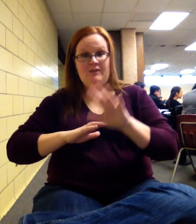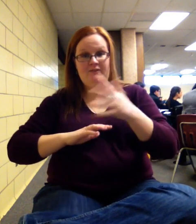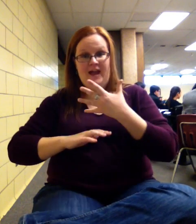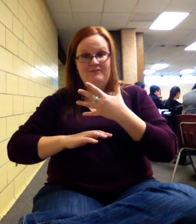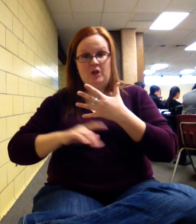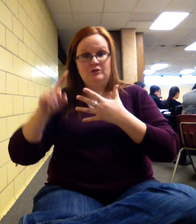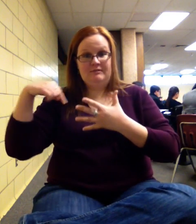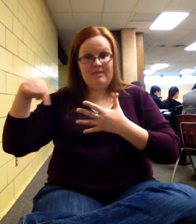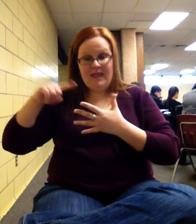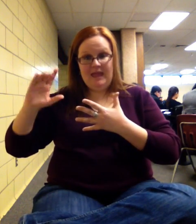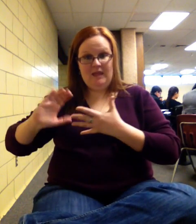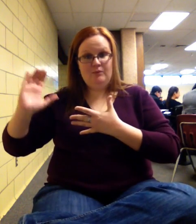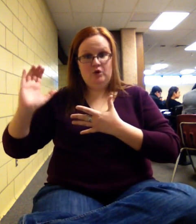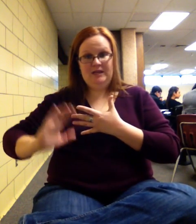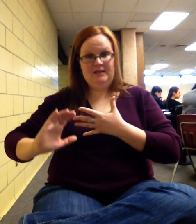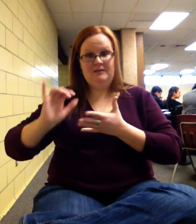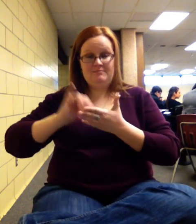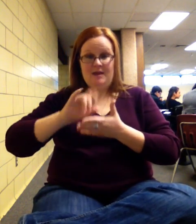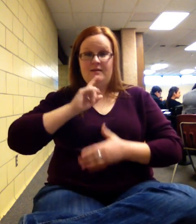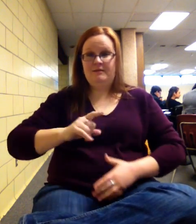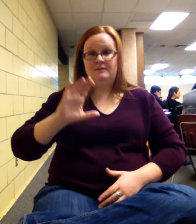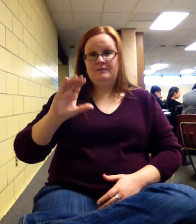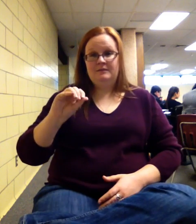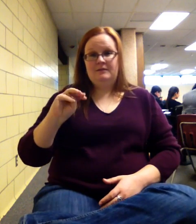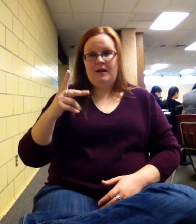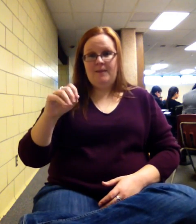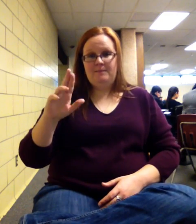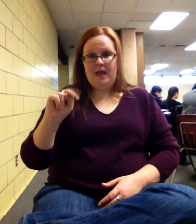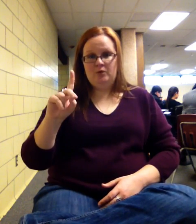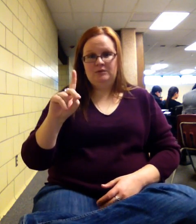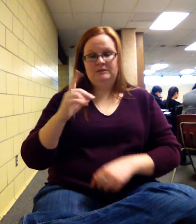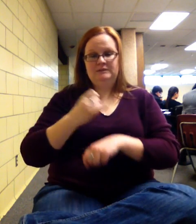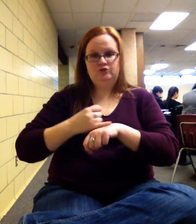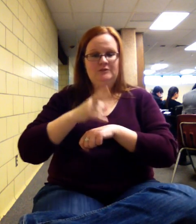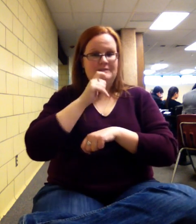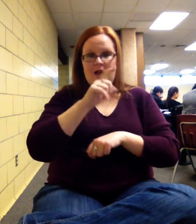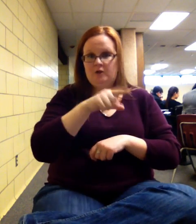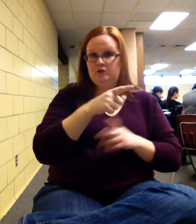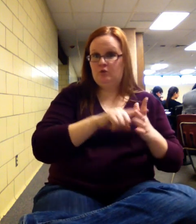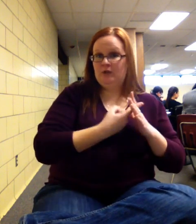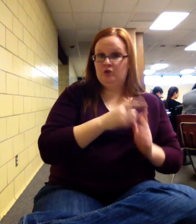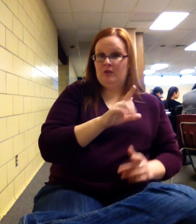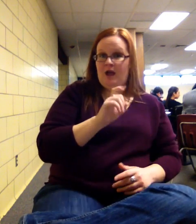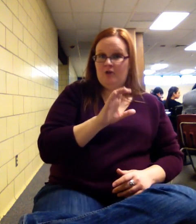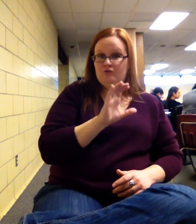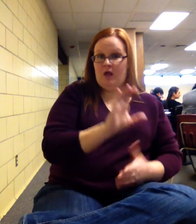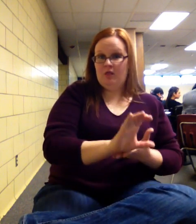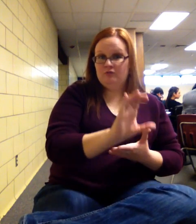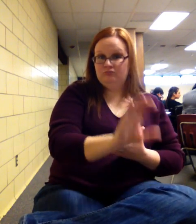they put in. So that's compound interest. So they're not just paying interest on the original $100. What's happening is during